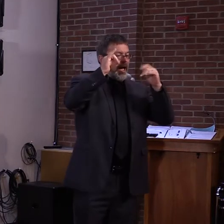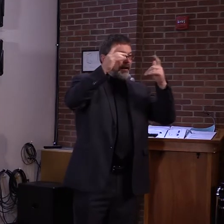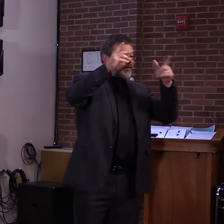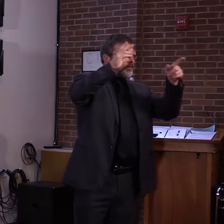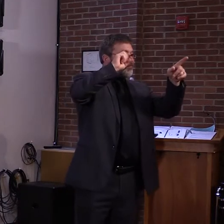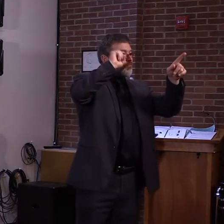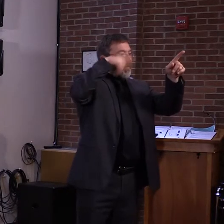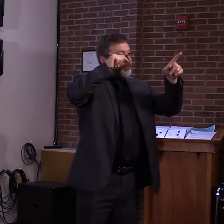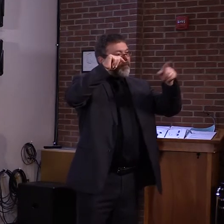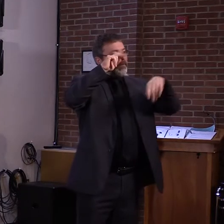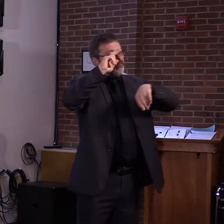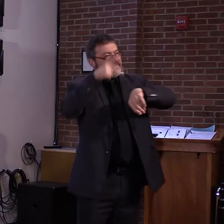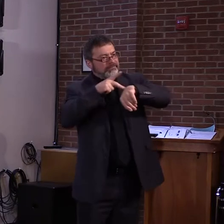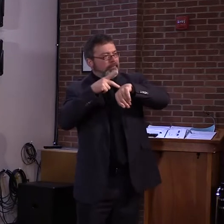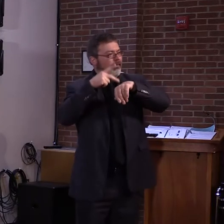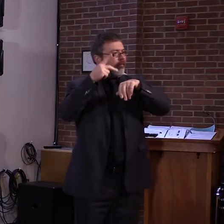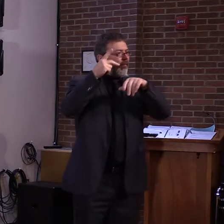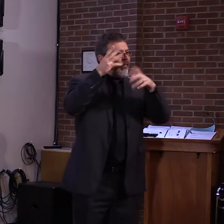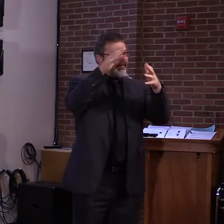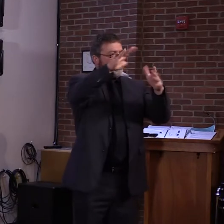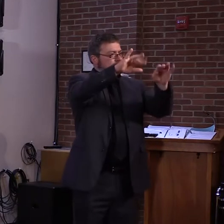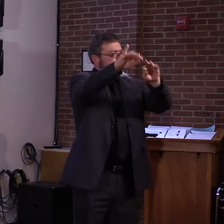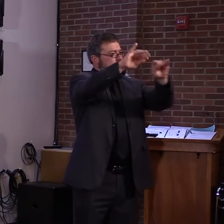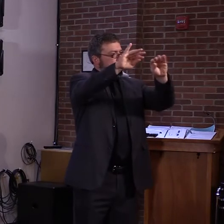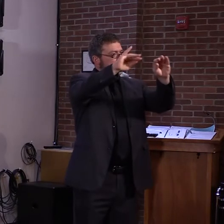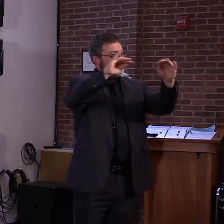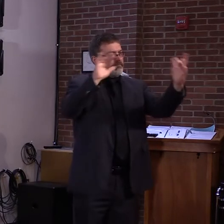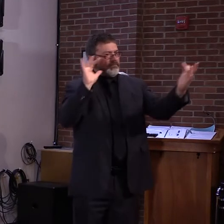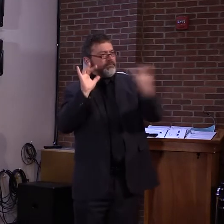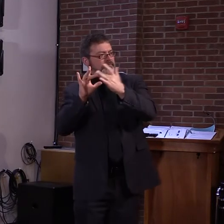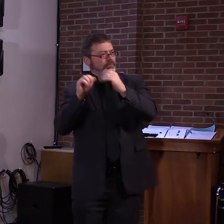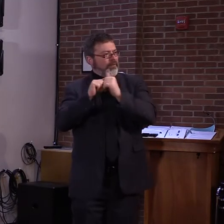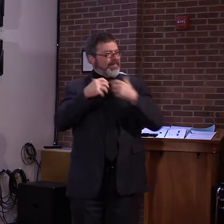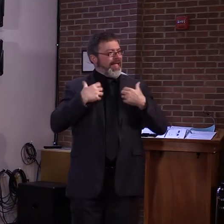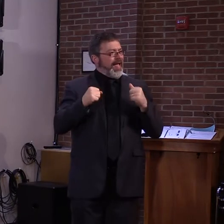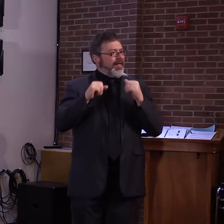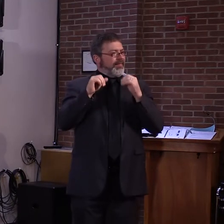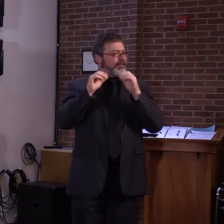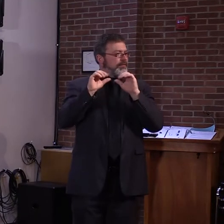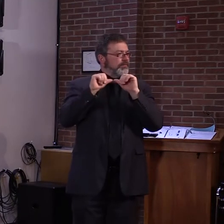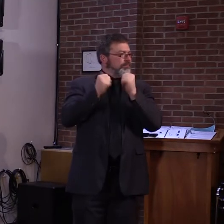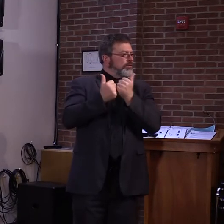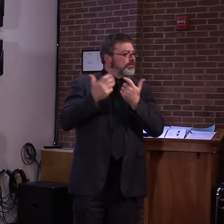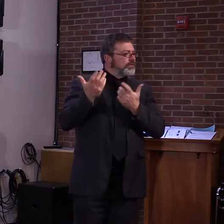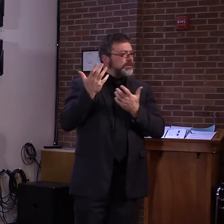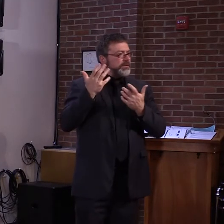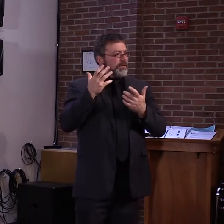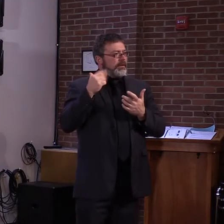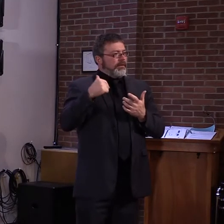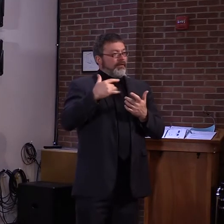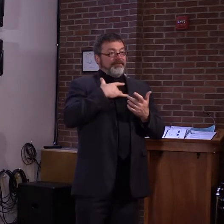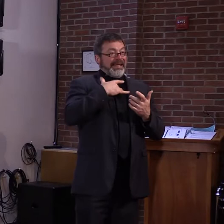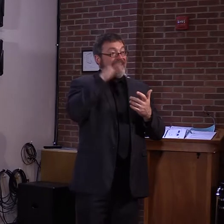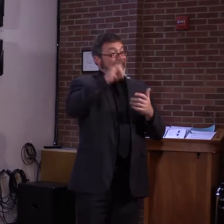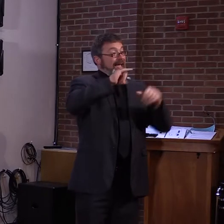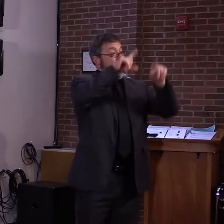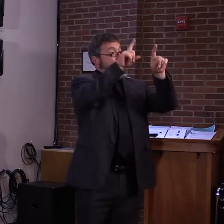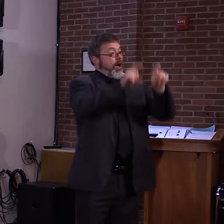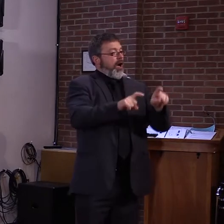officials, and that it just seemed like it was might have been a survey that was thrown together at the last minute or something.